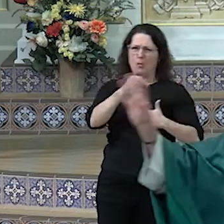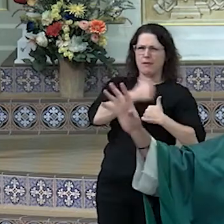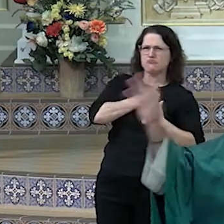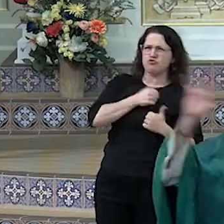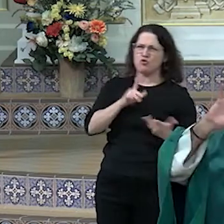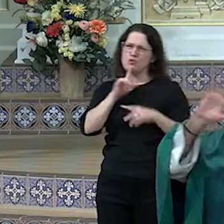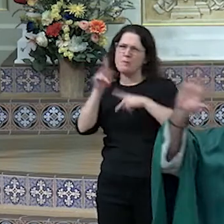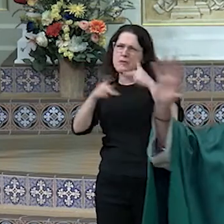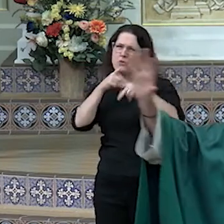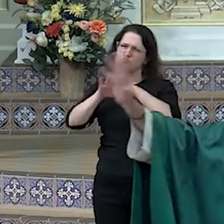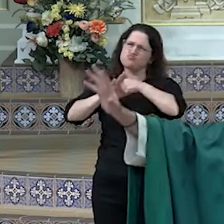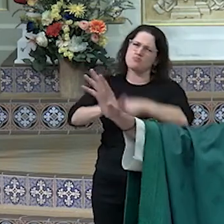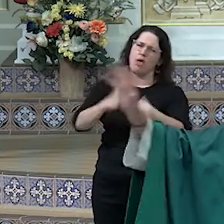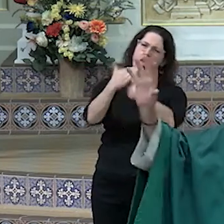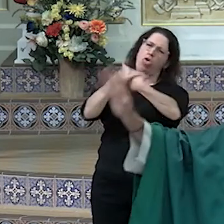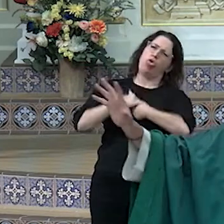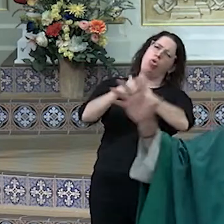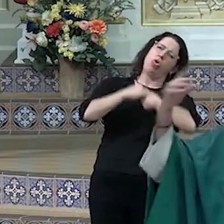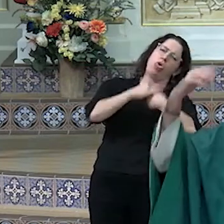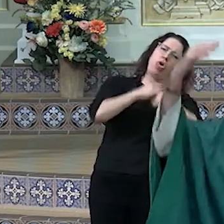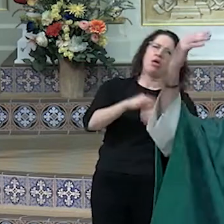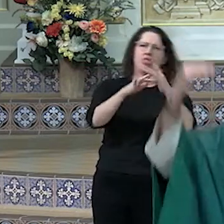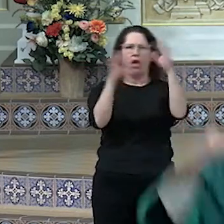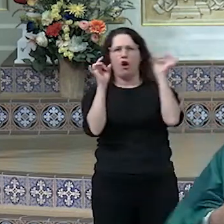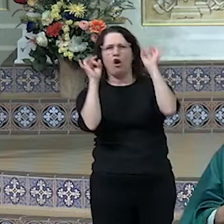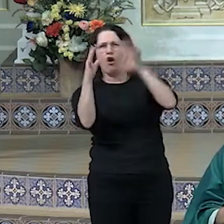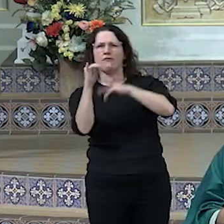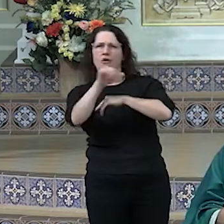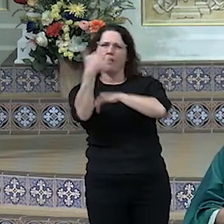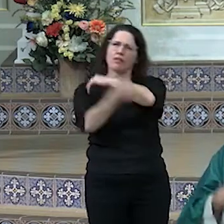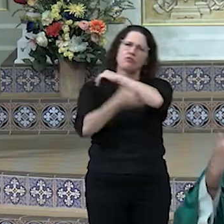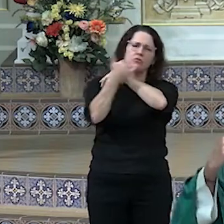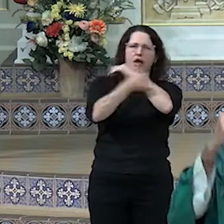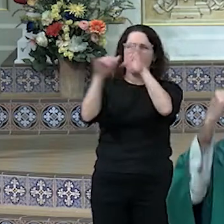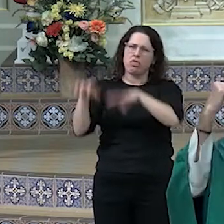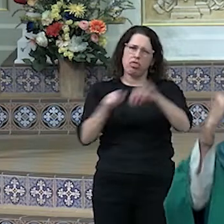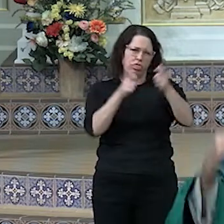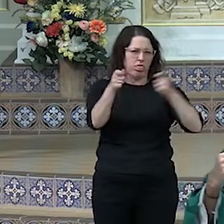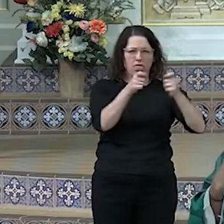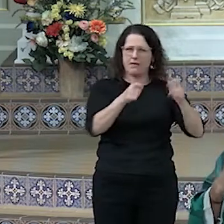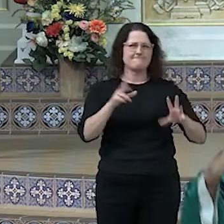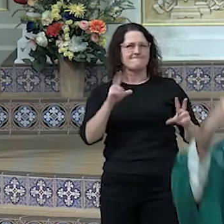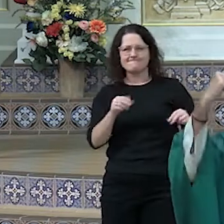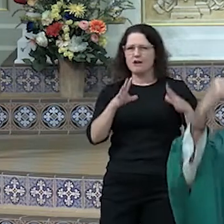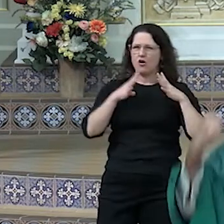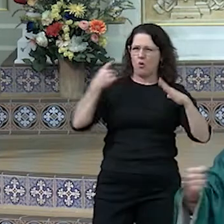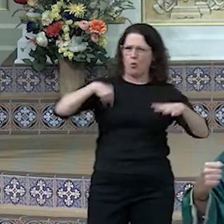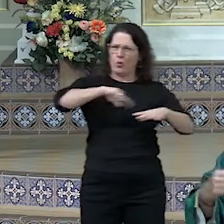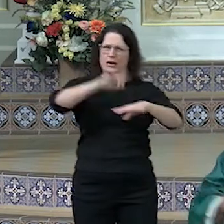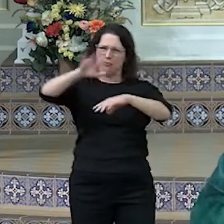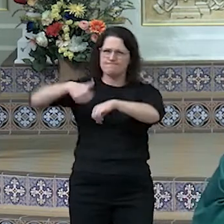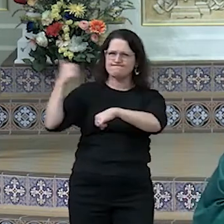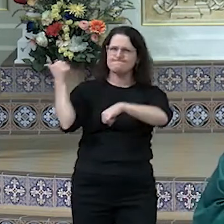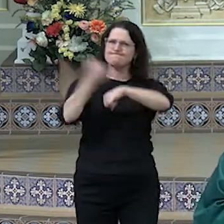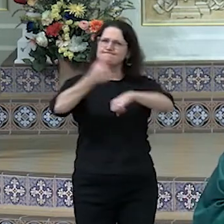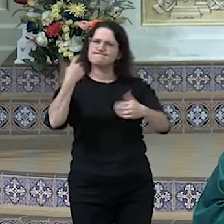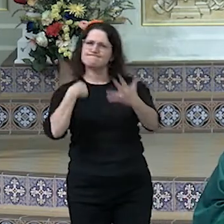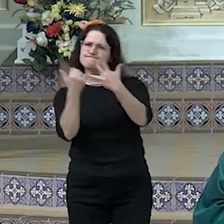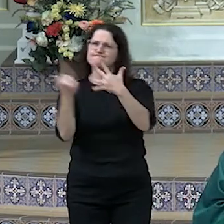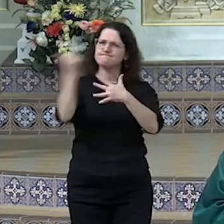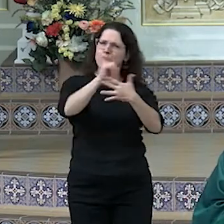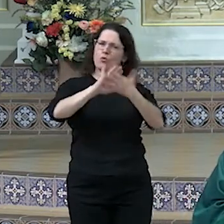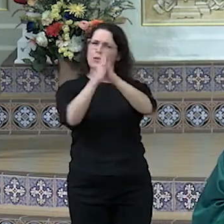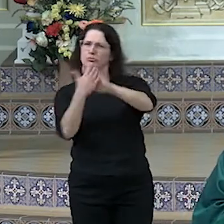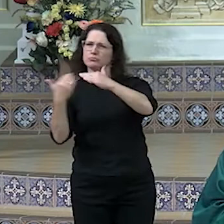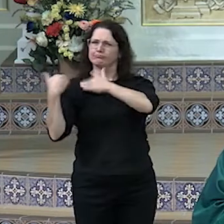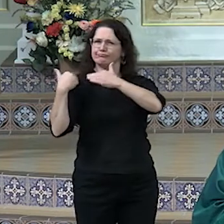those oppressors. You're going to get rid of that foreign rule. We are going to be put back in charge,